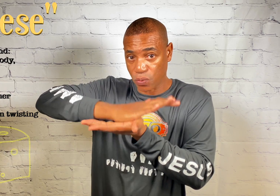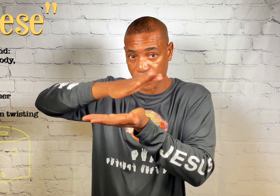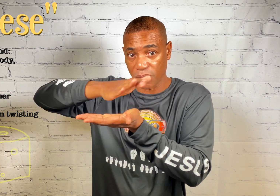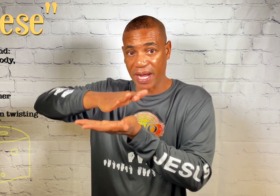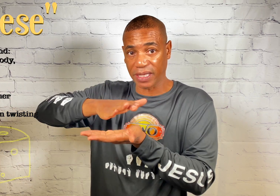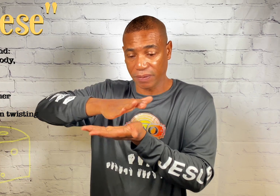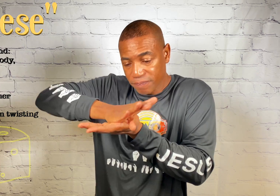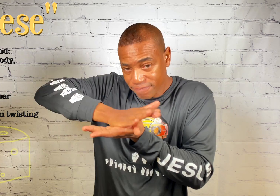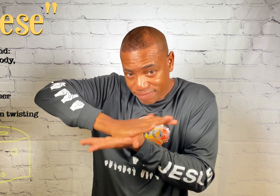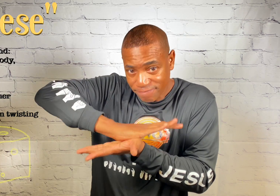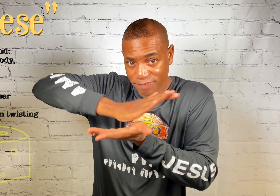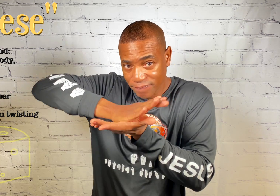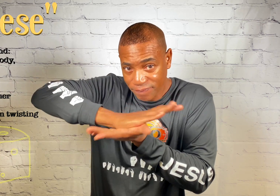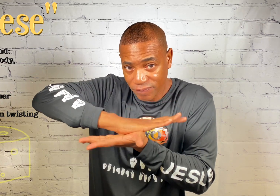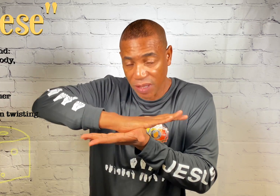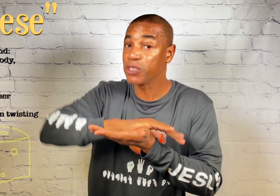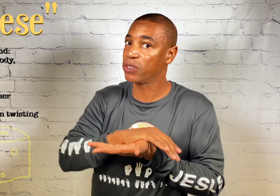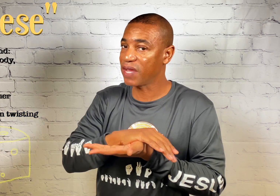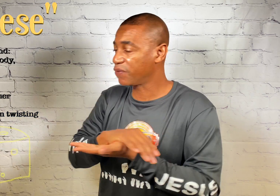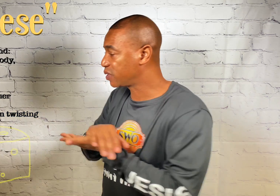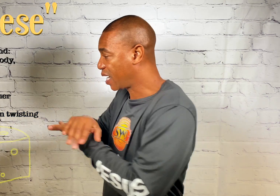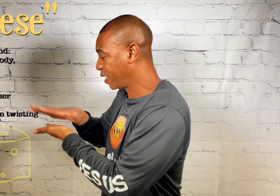towards the body. Let me show you that from the side.